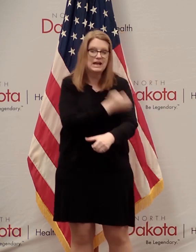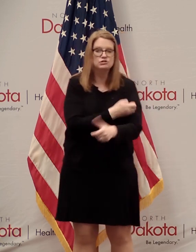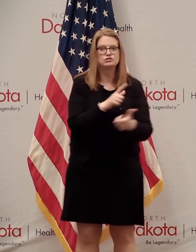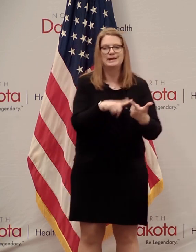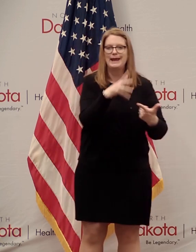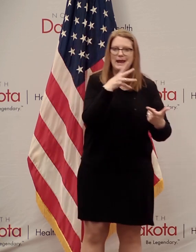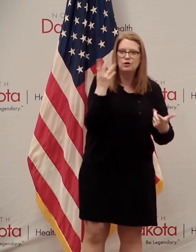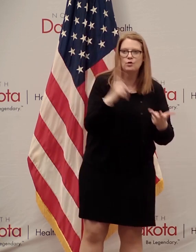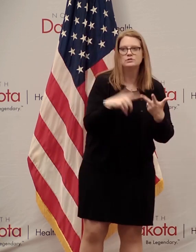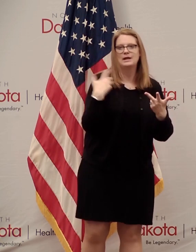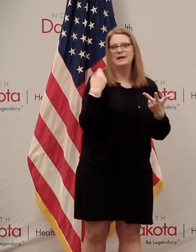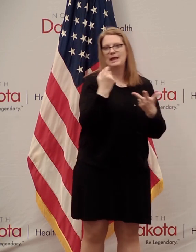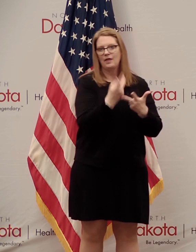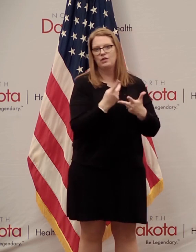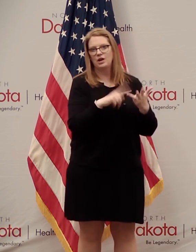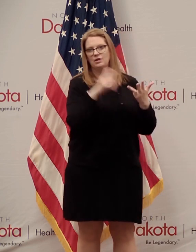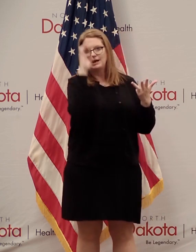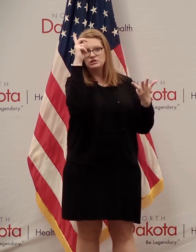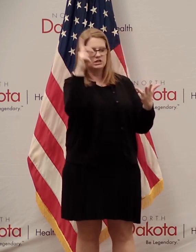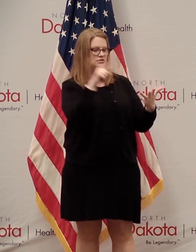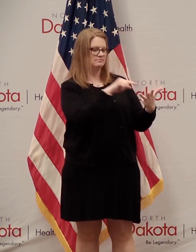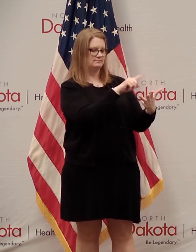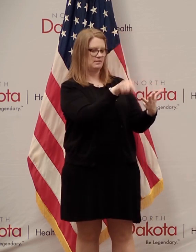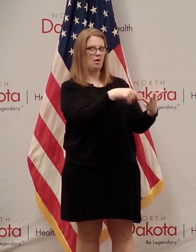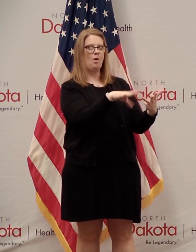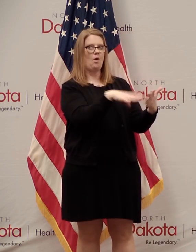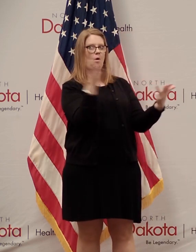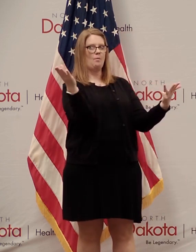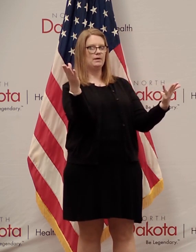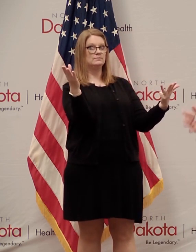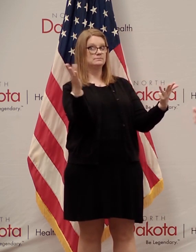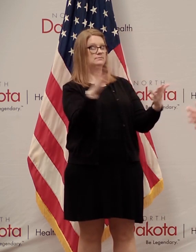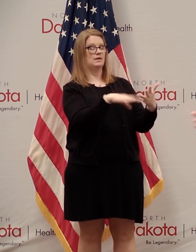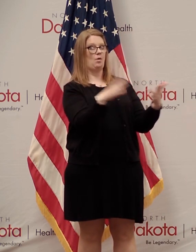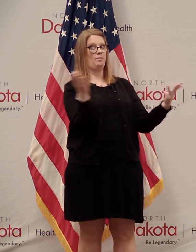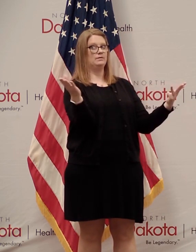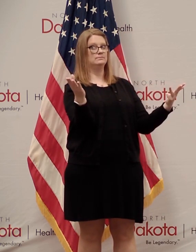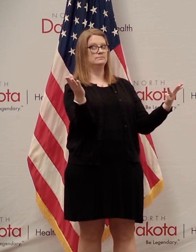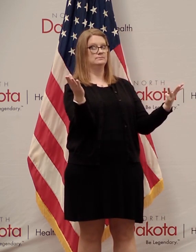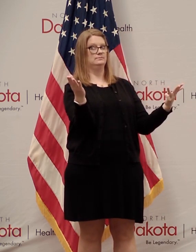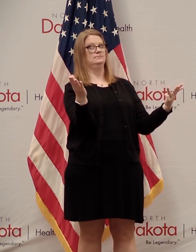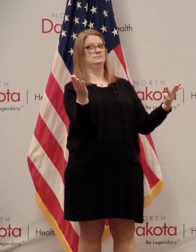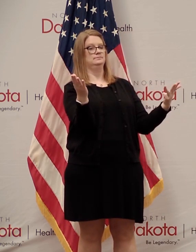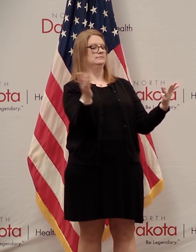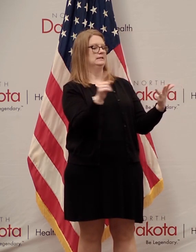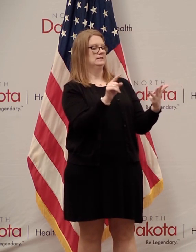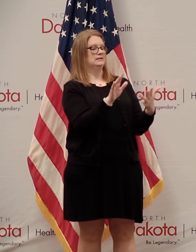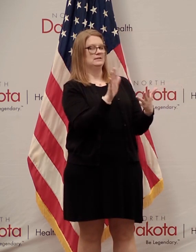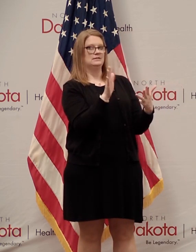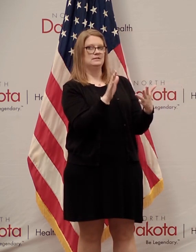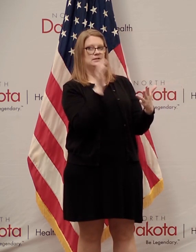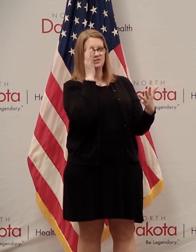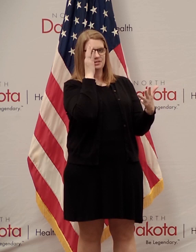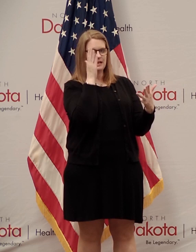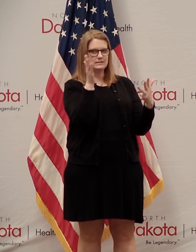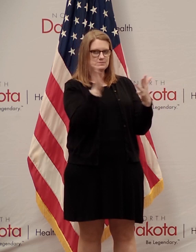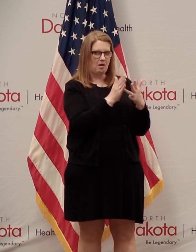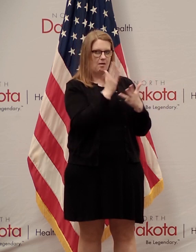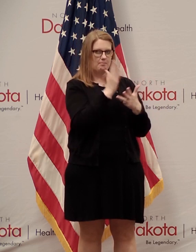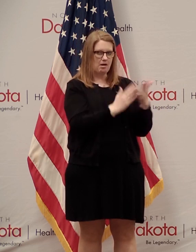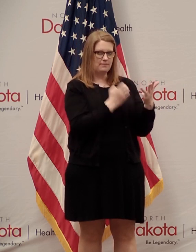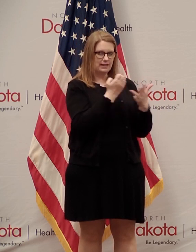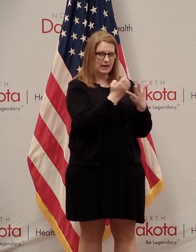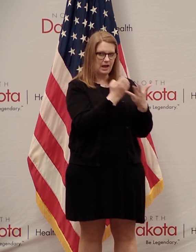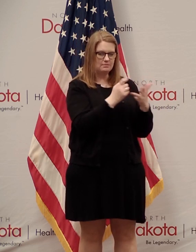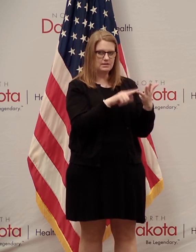agriculture, healthcare, or education, because they're all open. Okay, we're only talking to those small segment of the economy where we actually